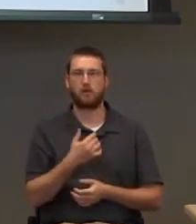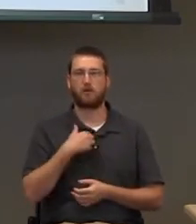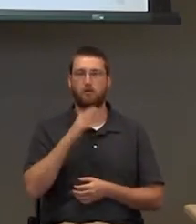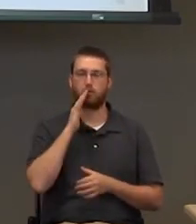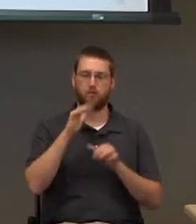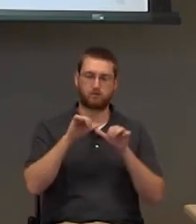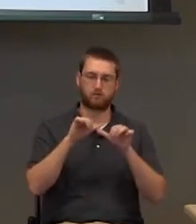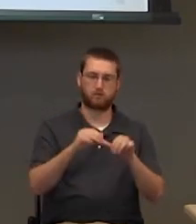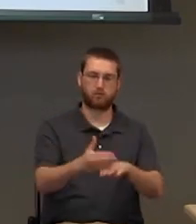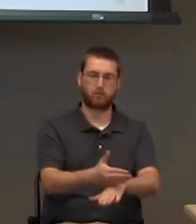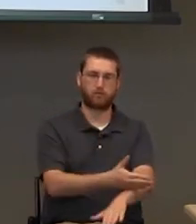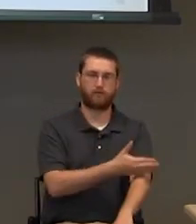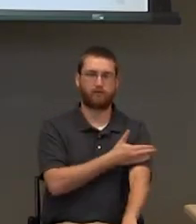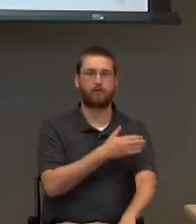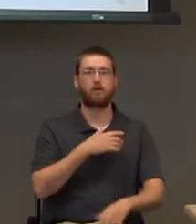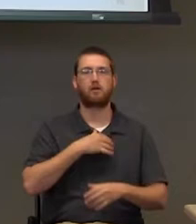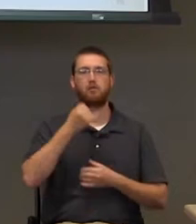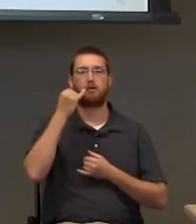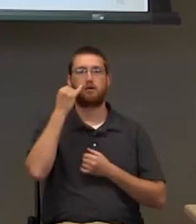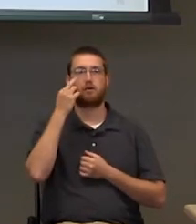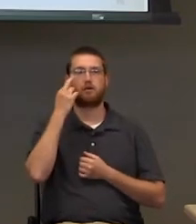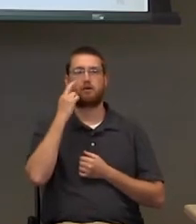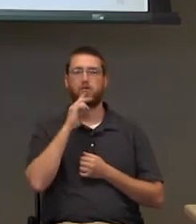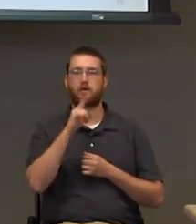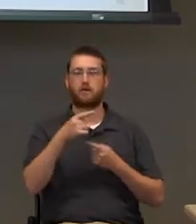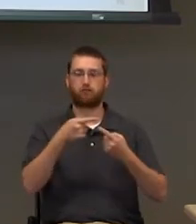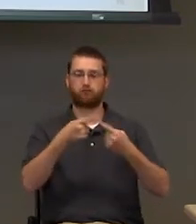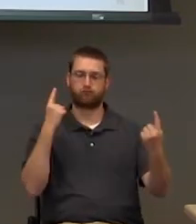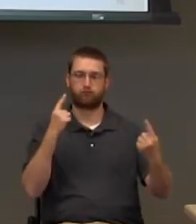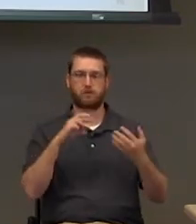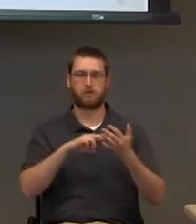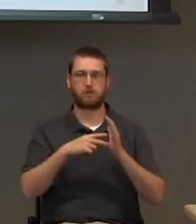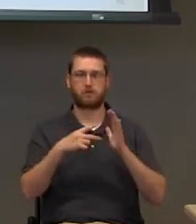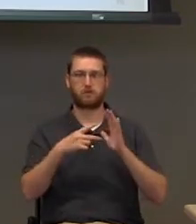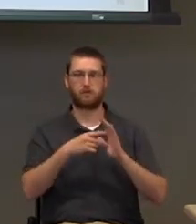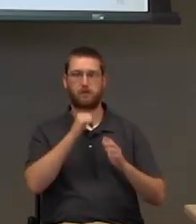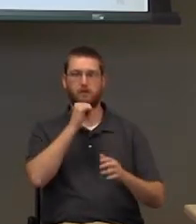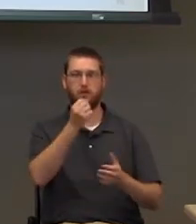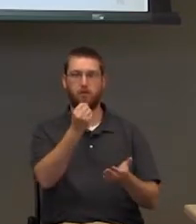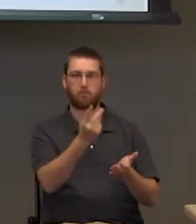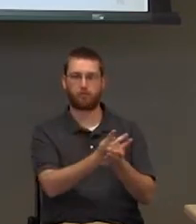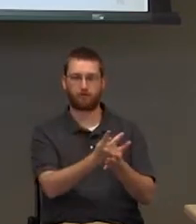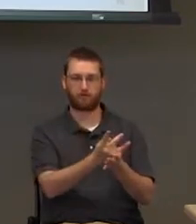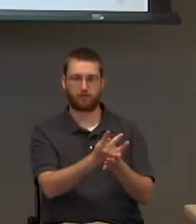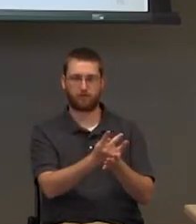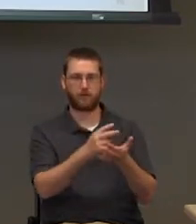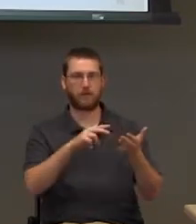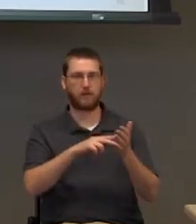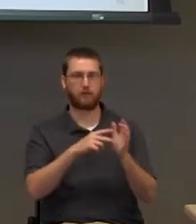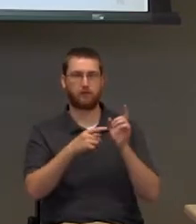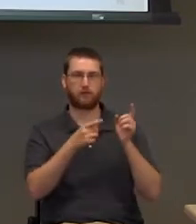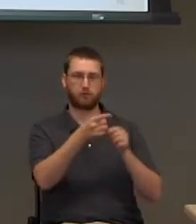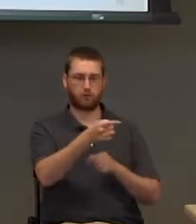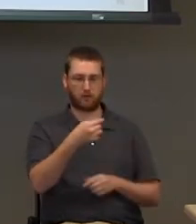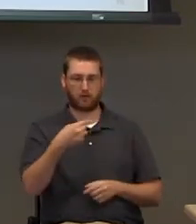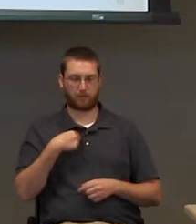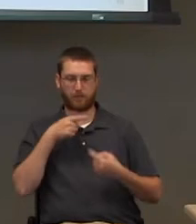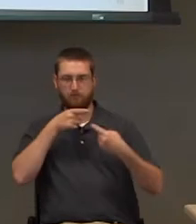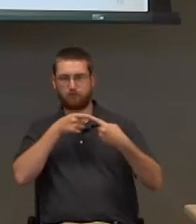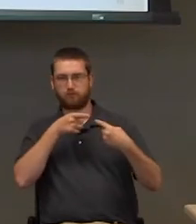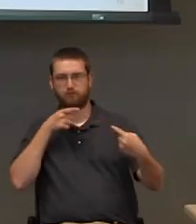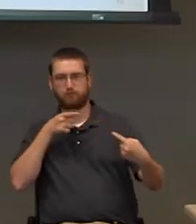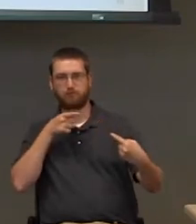to get better and better. But the reality is disagreement doesn't mean disapproval. It just means you and I have a different